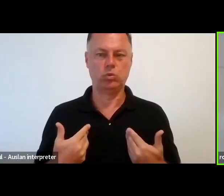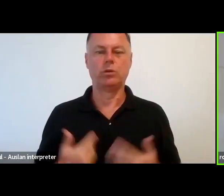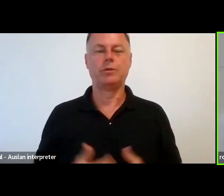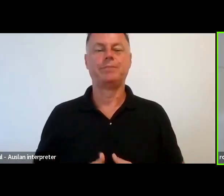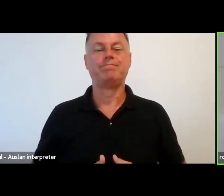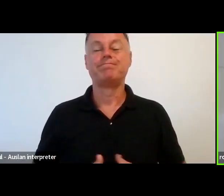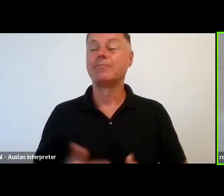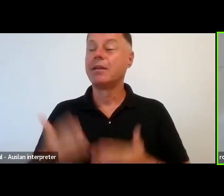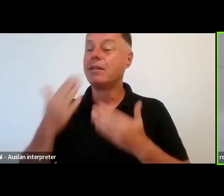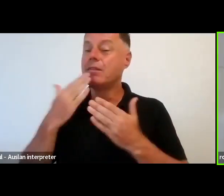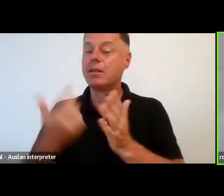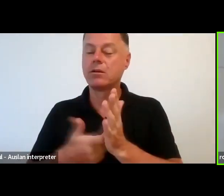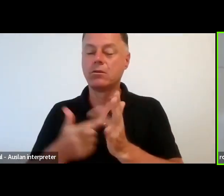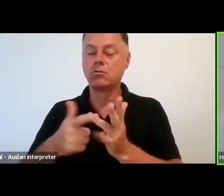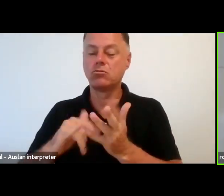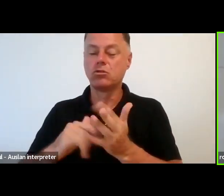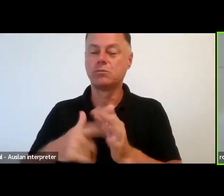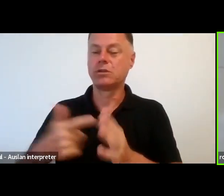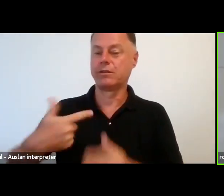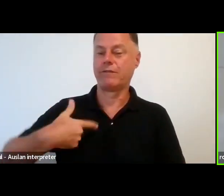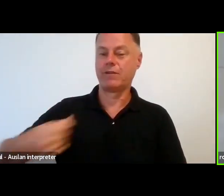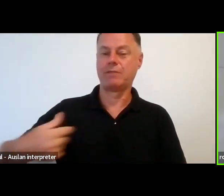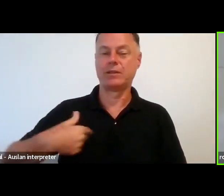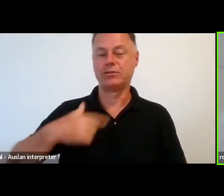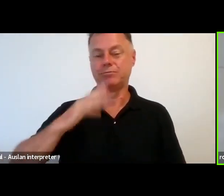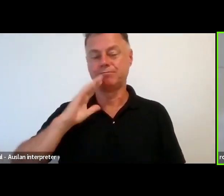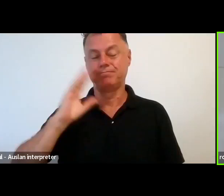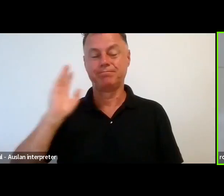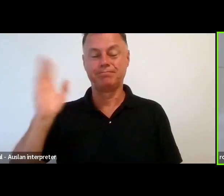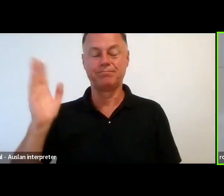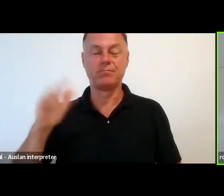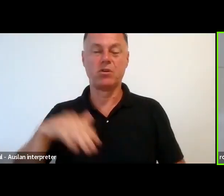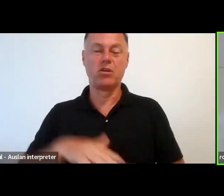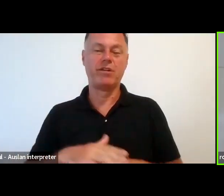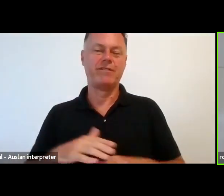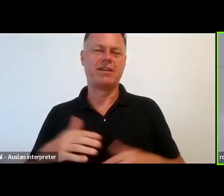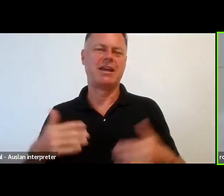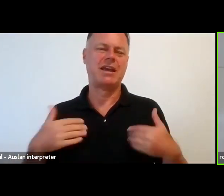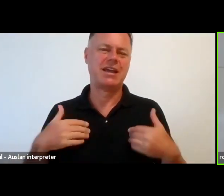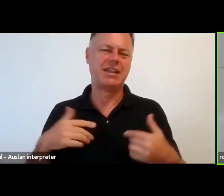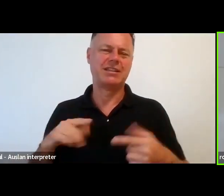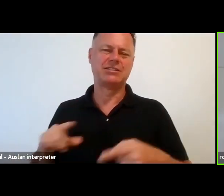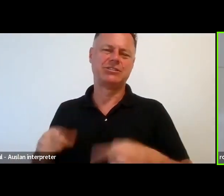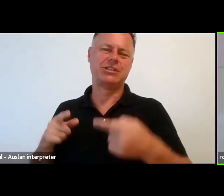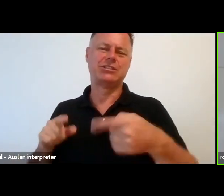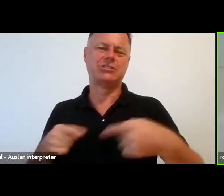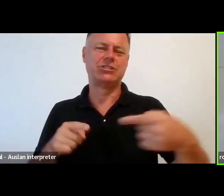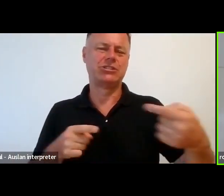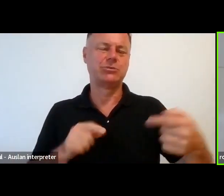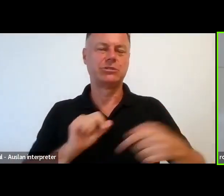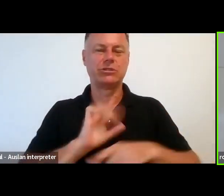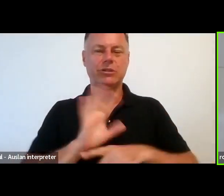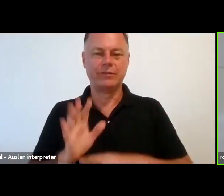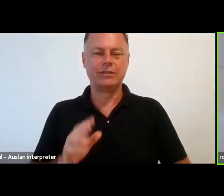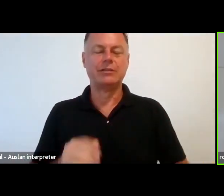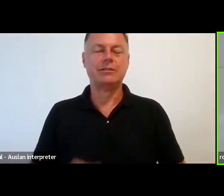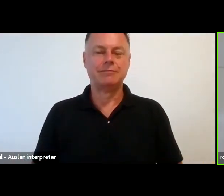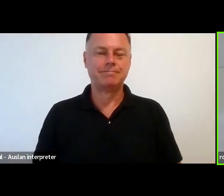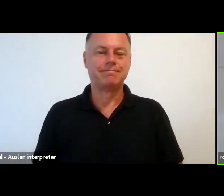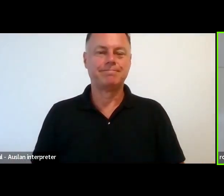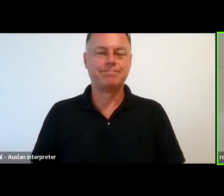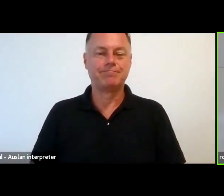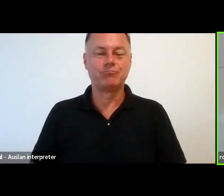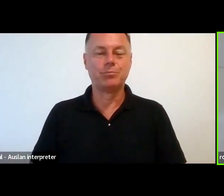great to have the opportunity to talk about the challenges we've got with COVID as it stands. What